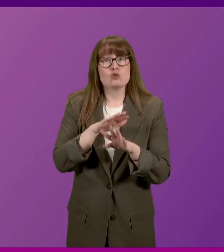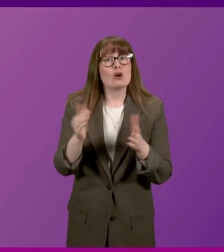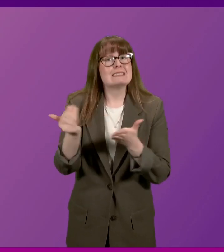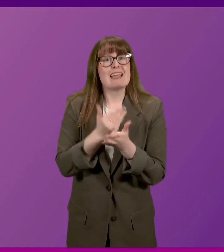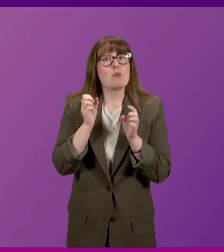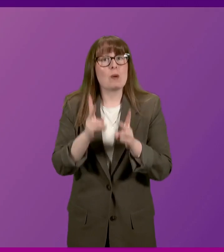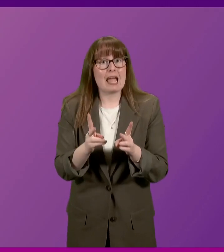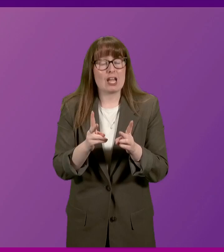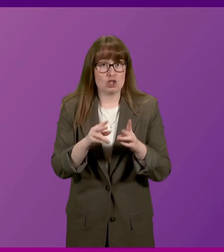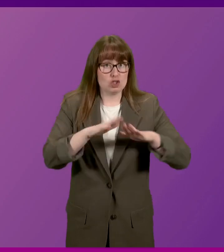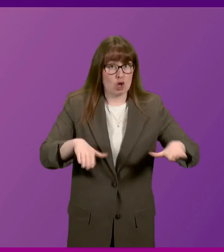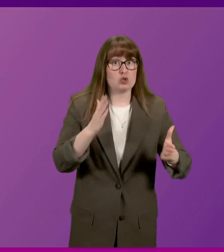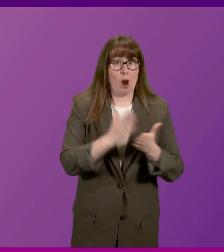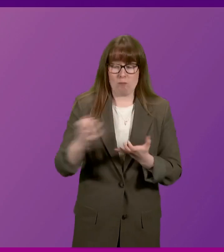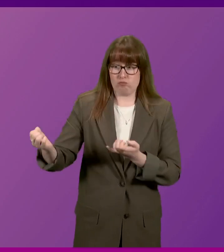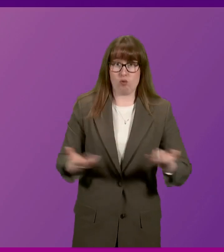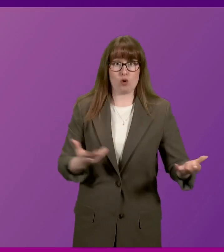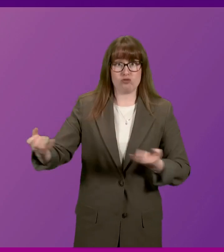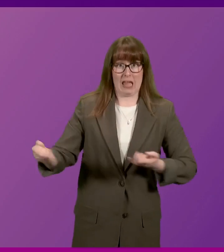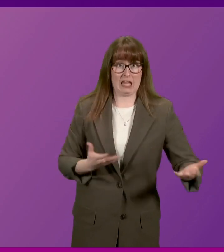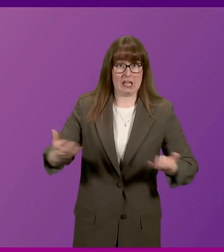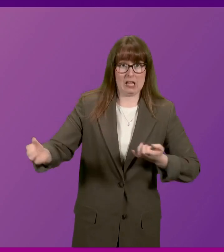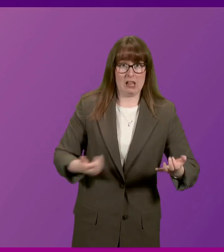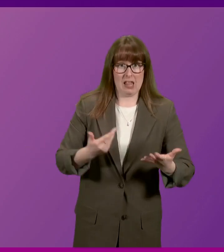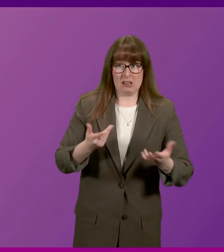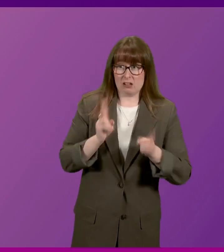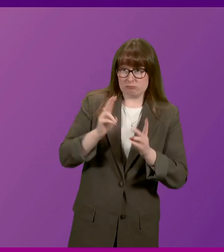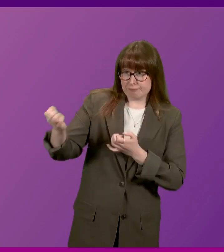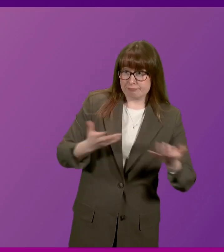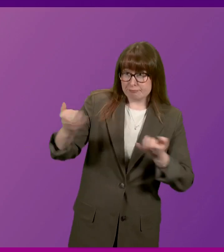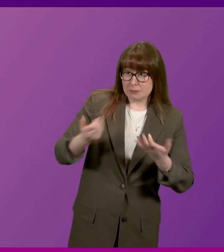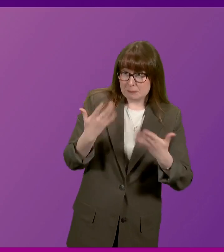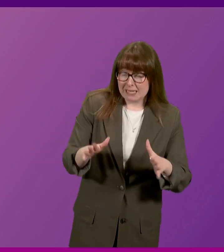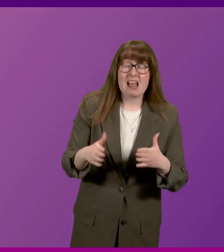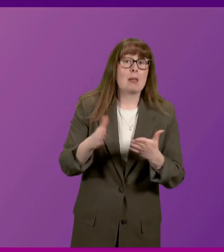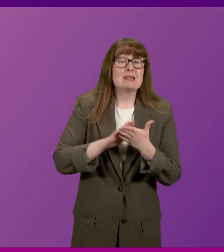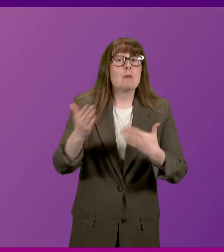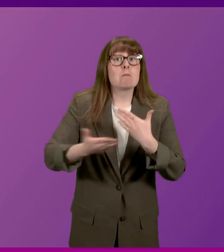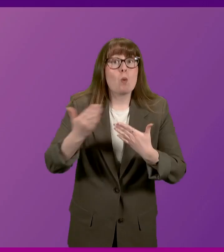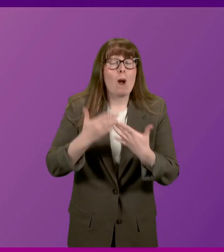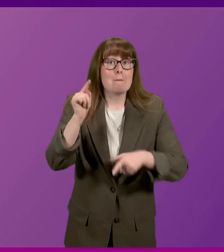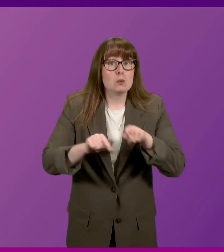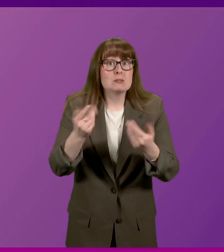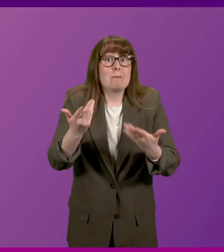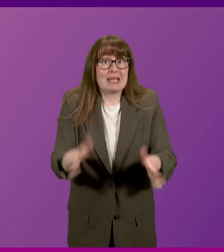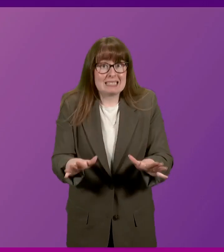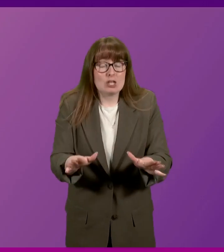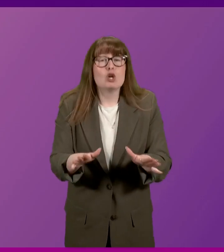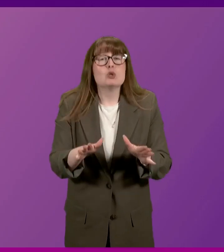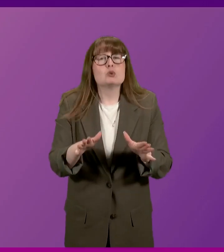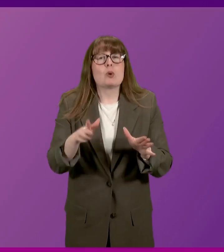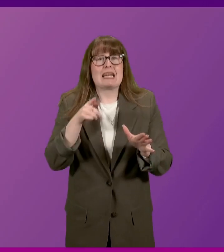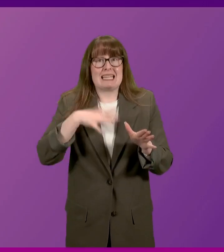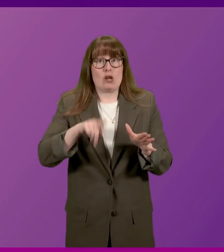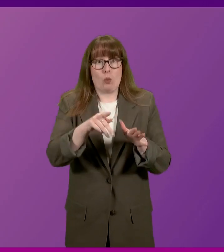that children were brokering contact arrangements, and that there was further abuse of women and children in contact. So I think that bringing those kind of